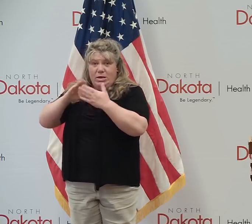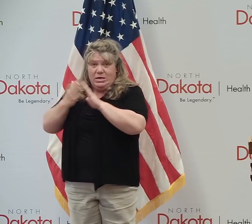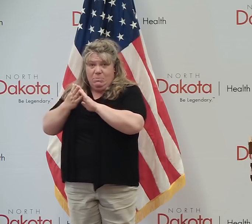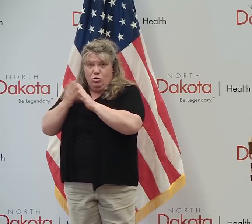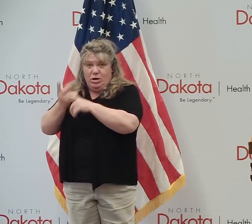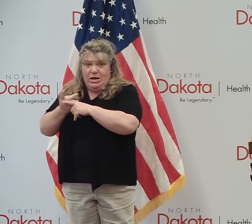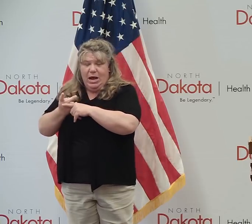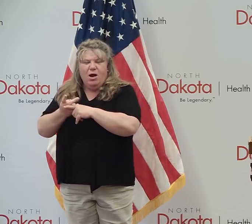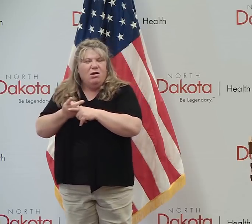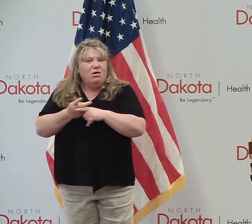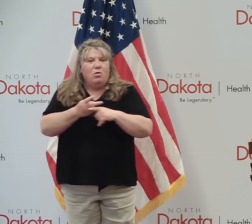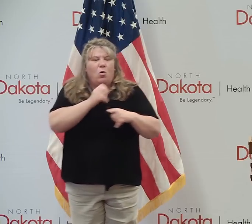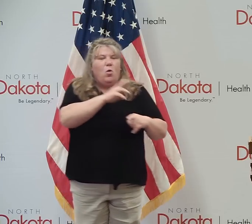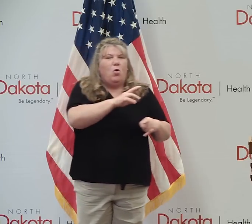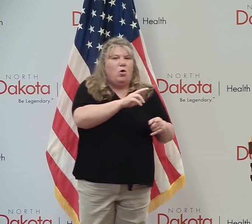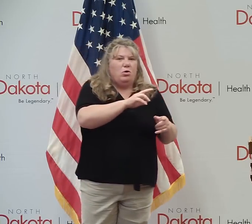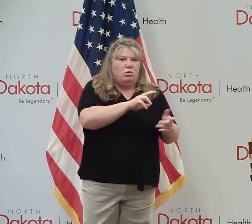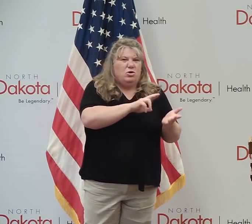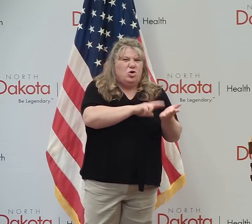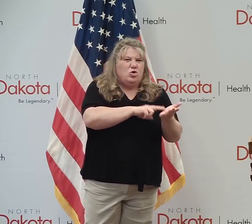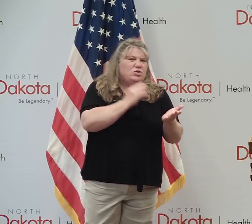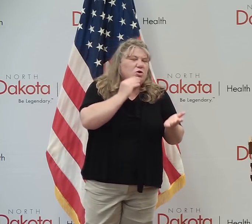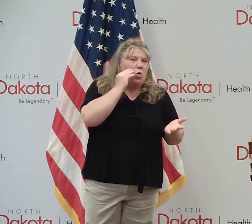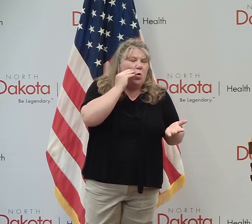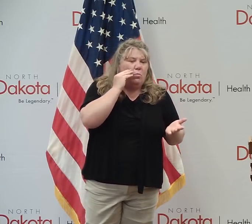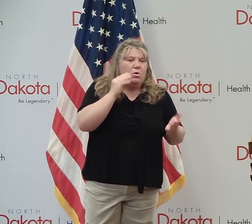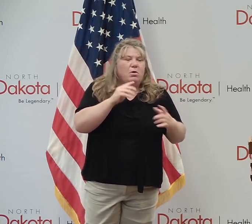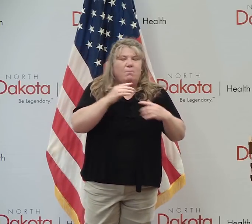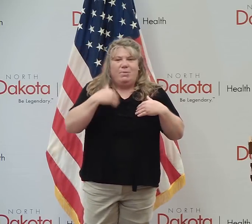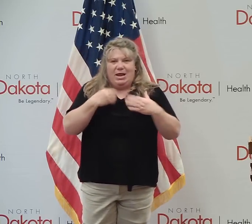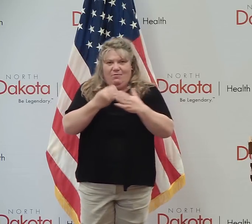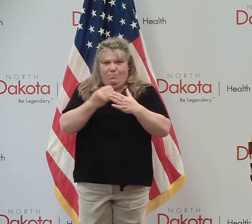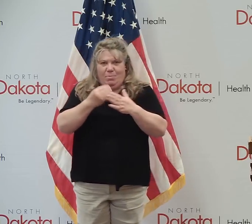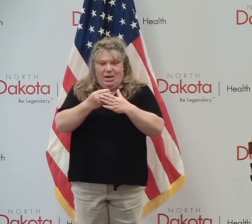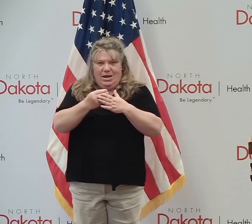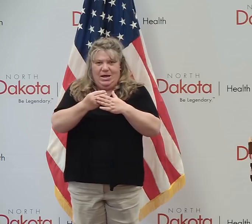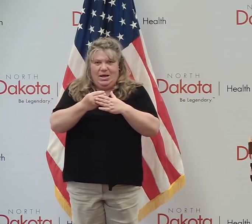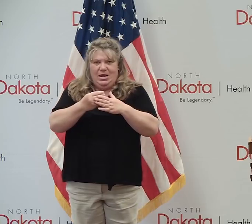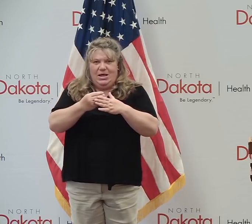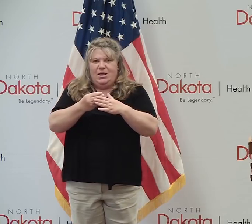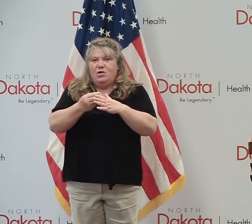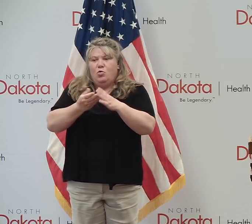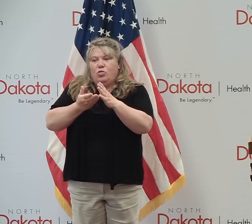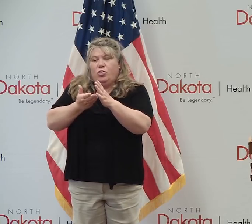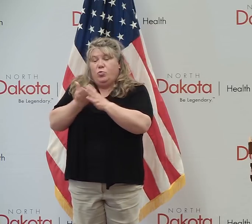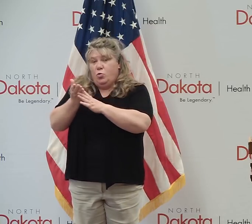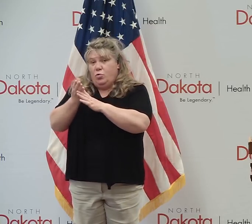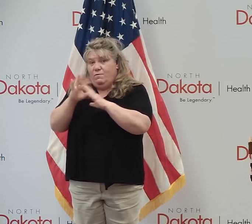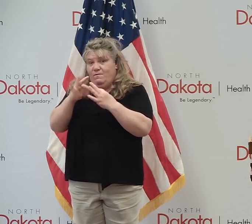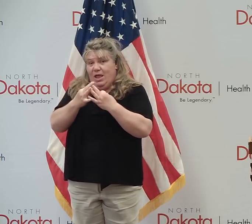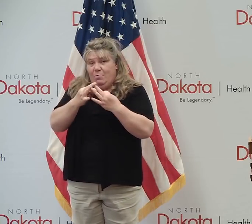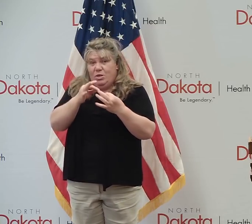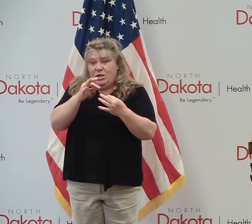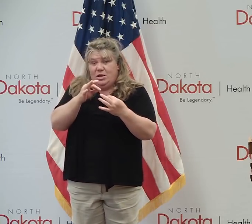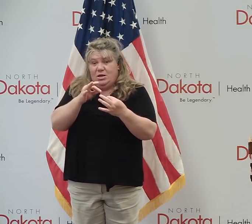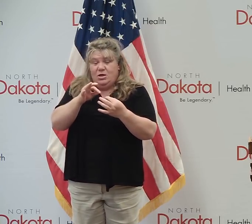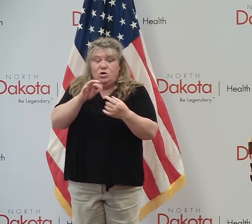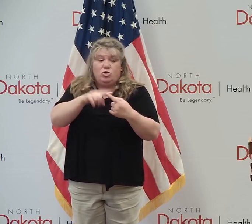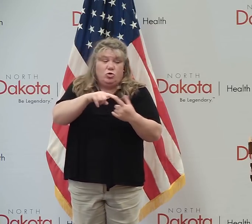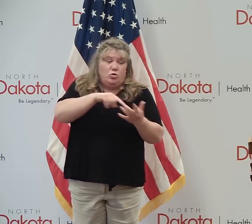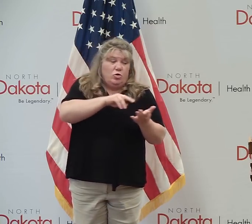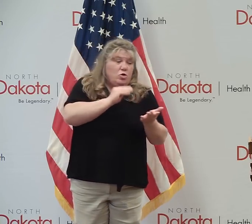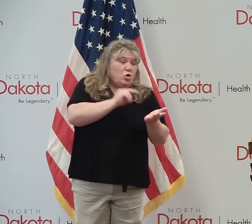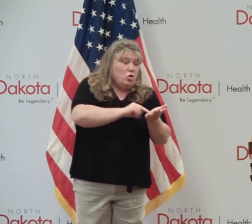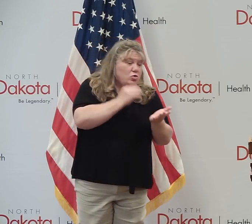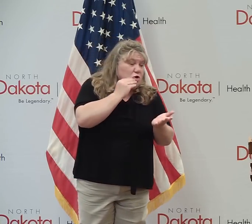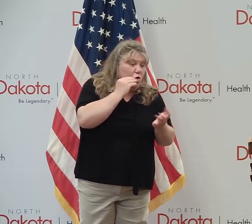in a nursing home, but still have either funding flow through the family to the nursing home or flow through the nursing home to the